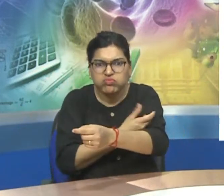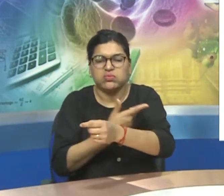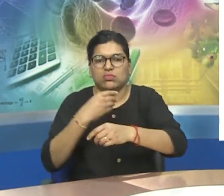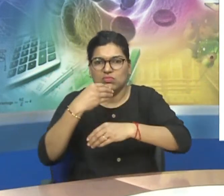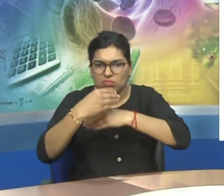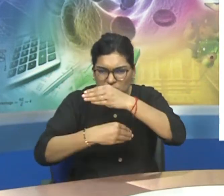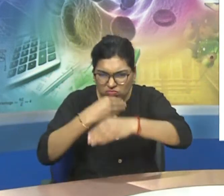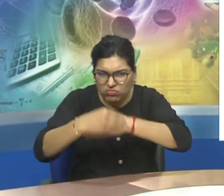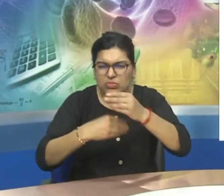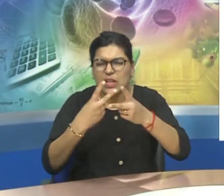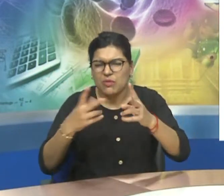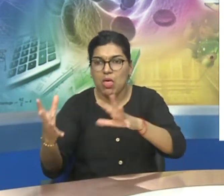and clinics,